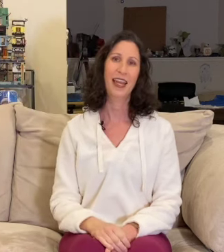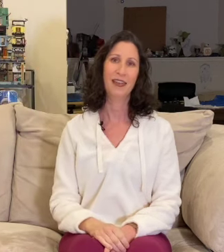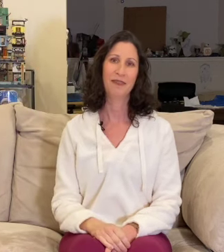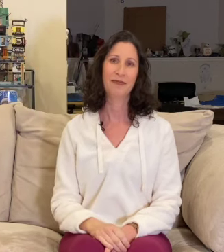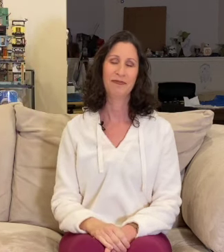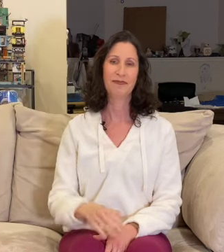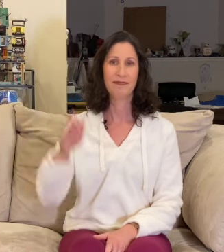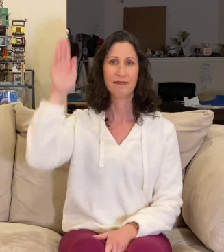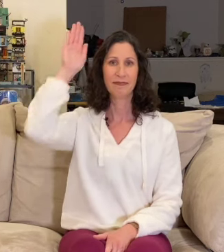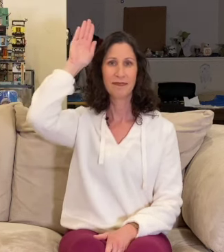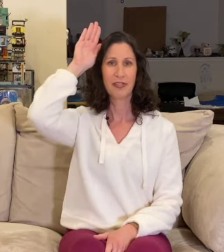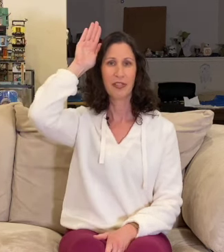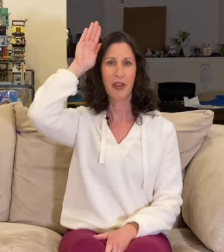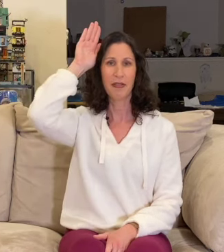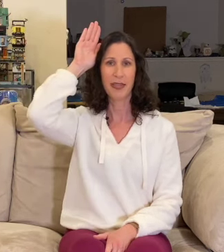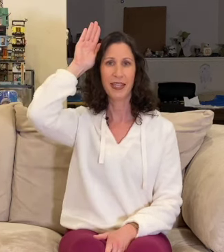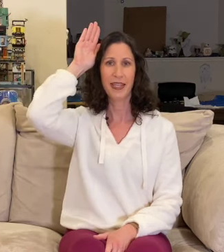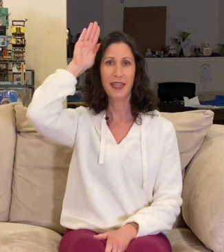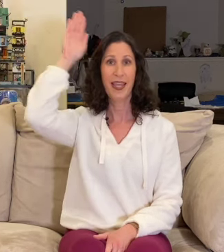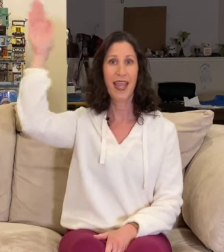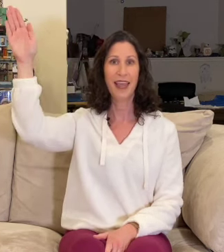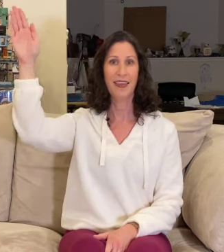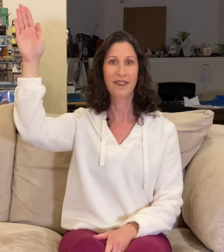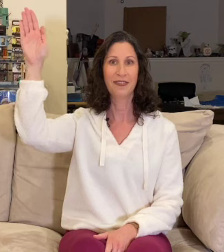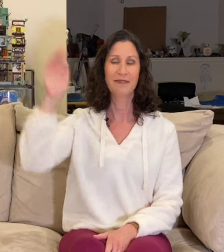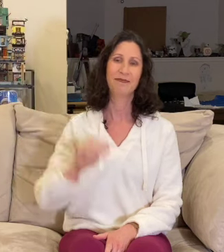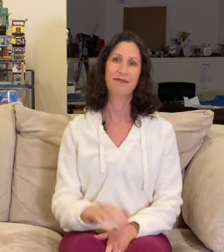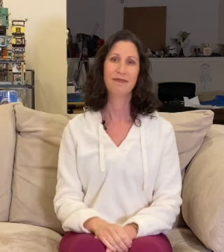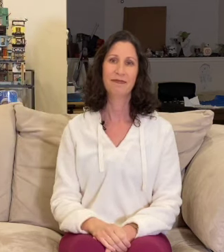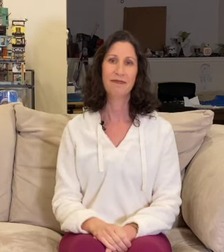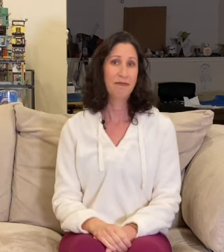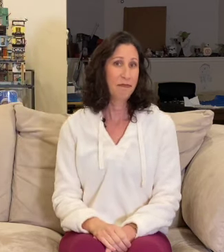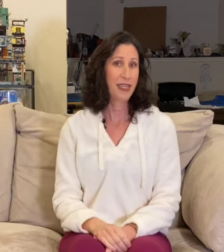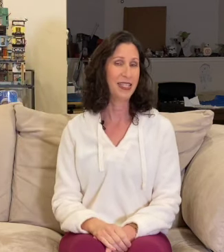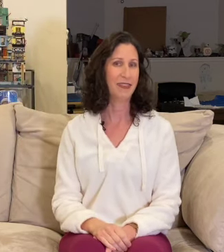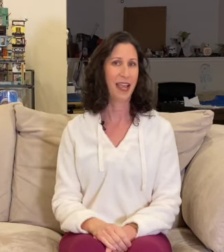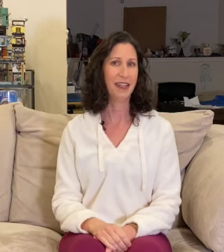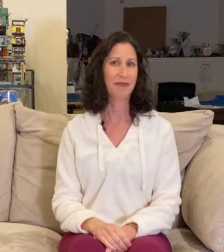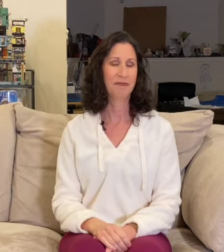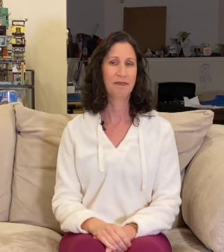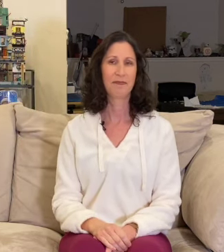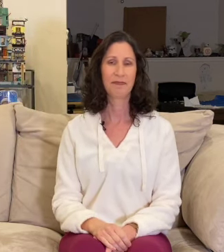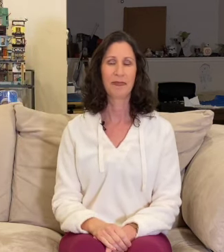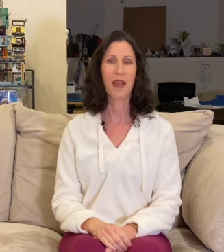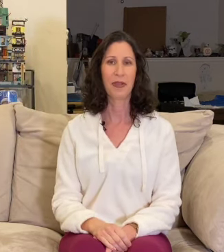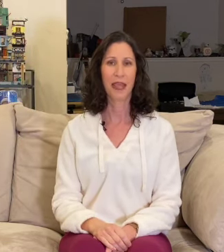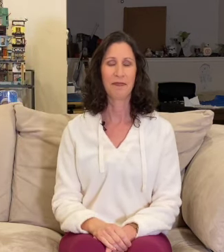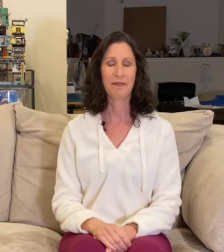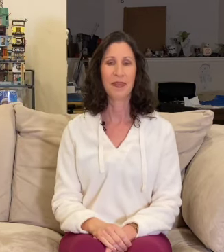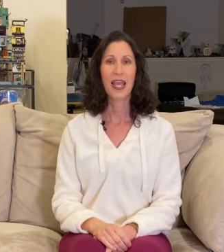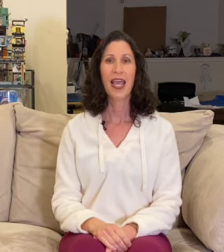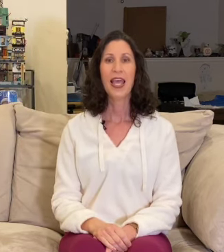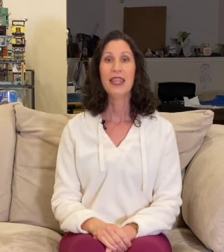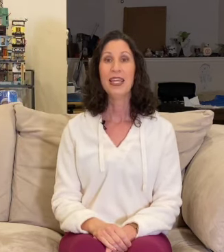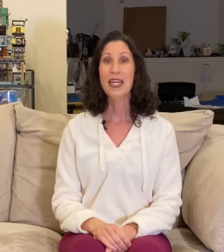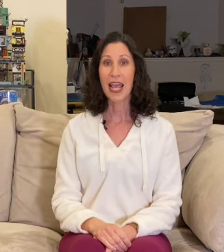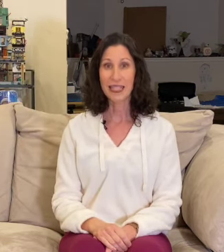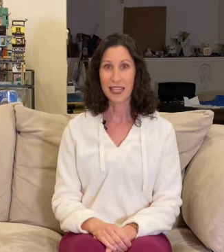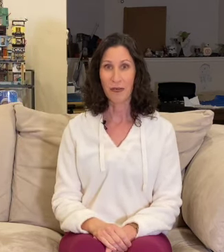Hello. Try it with me. Hello. Easy, right? Okay. The next thing we're